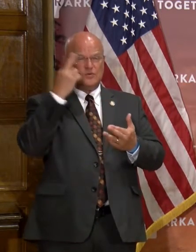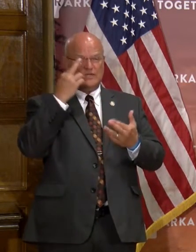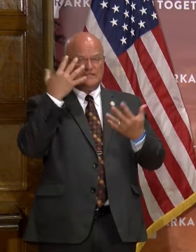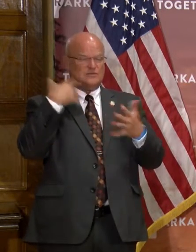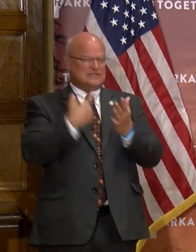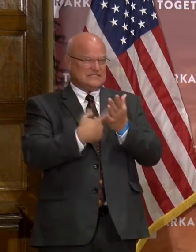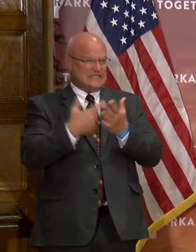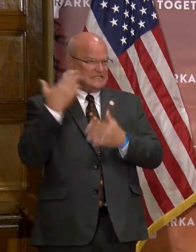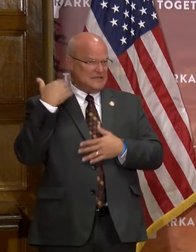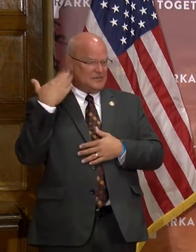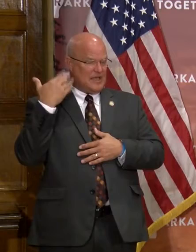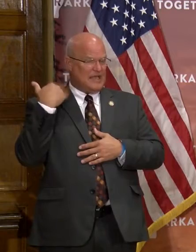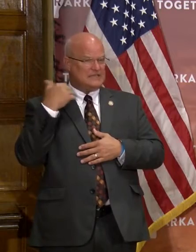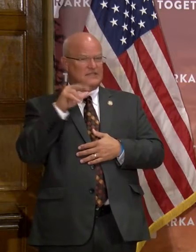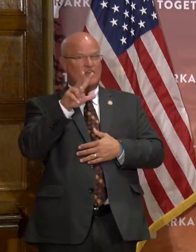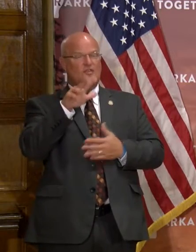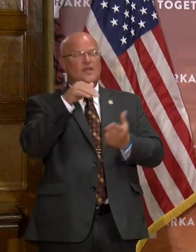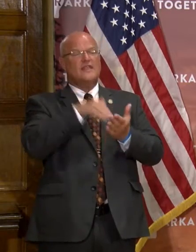we've discussed in the past,